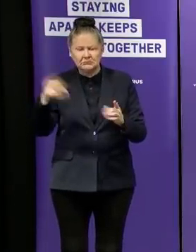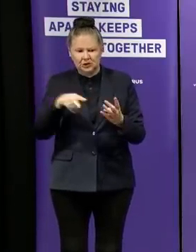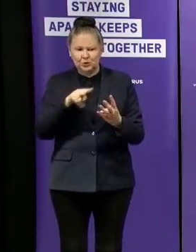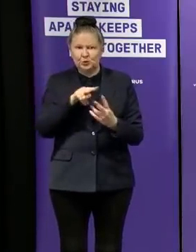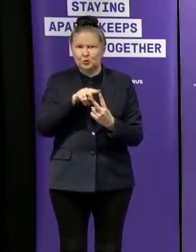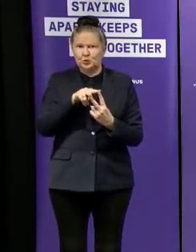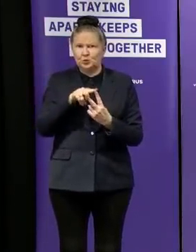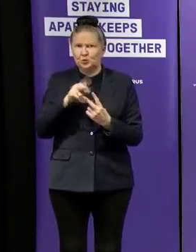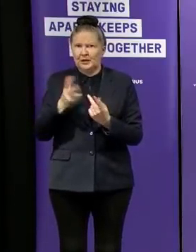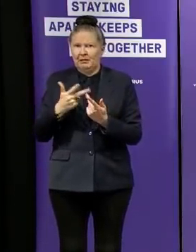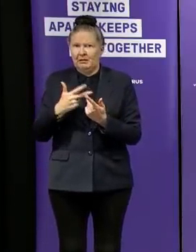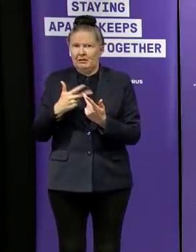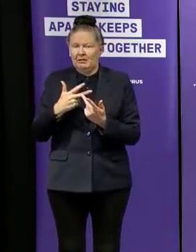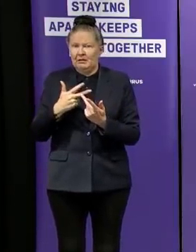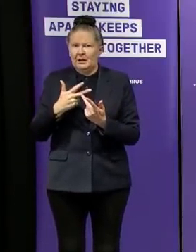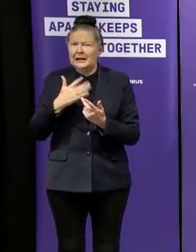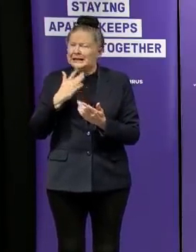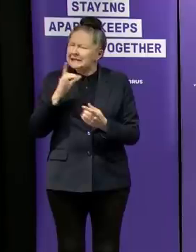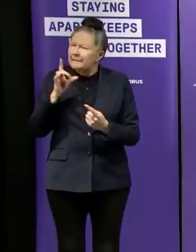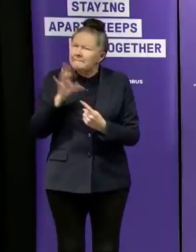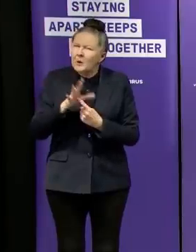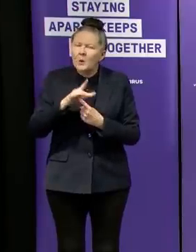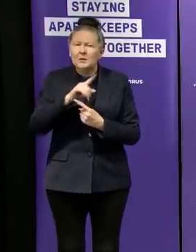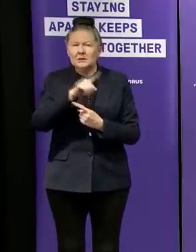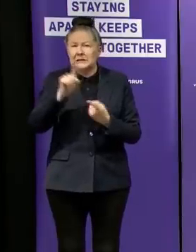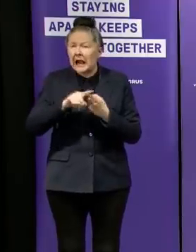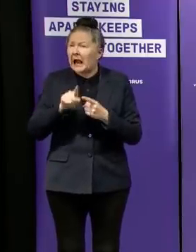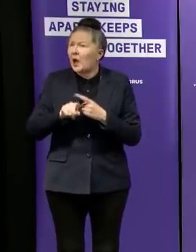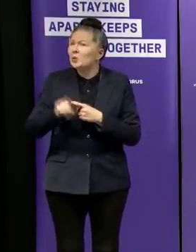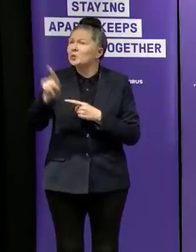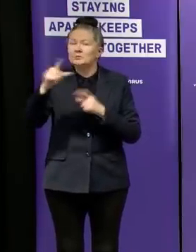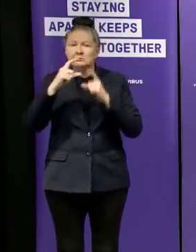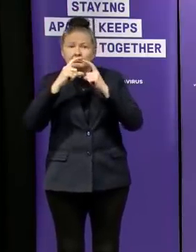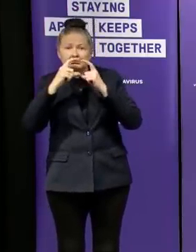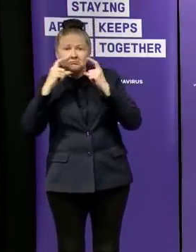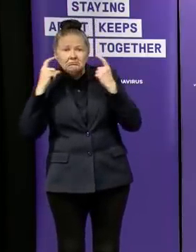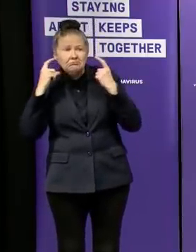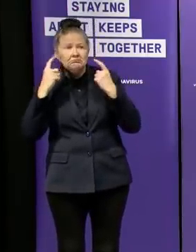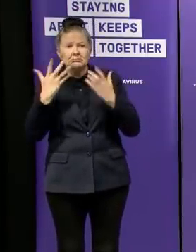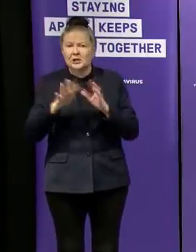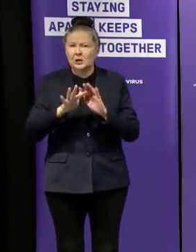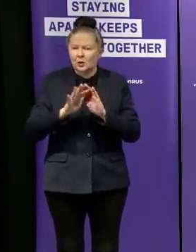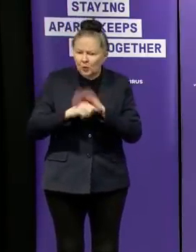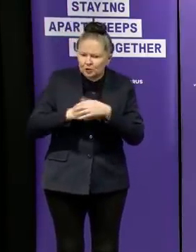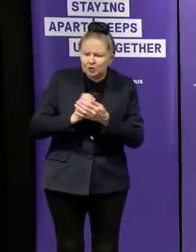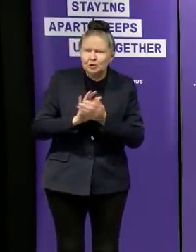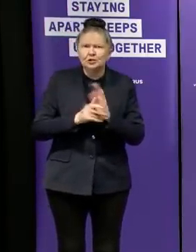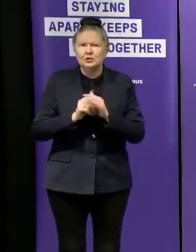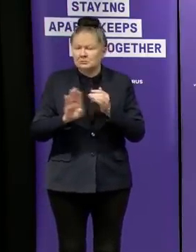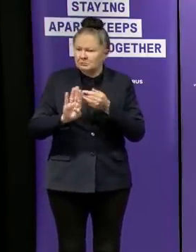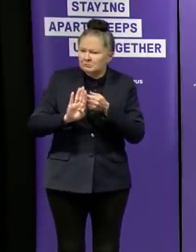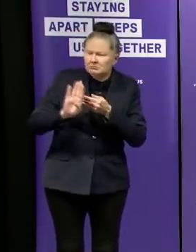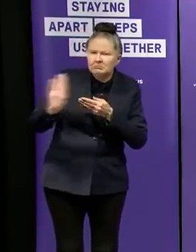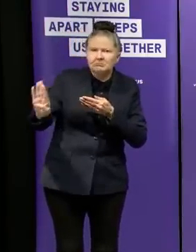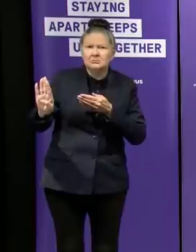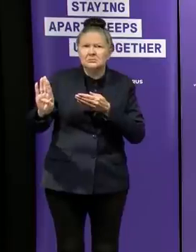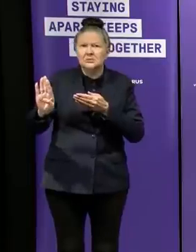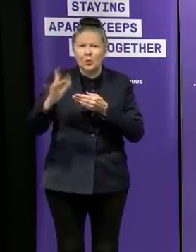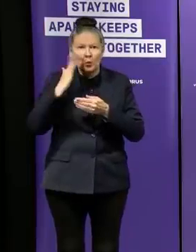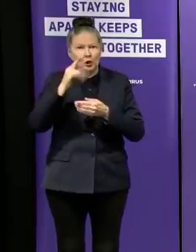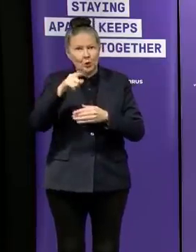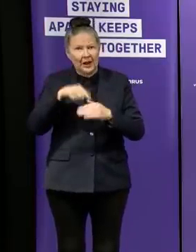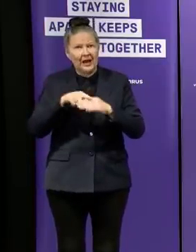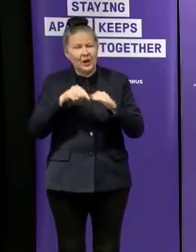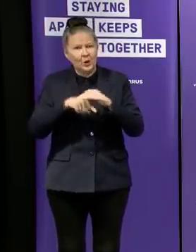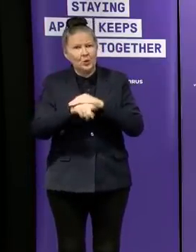masks for all of those outdoor activities that you're involved in, whether it's food shopping or other essential business outside of your home,